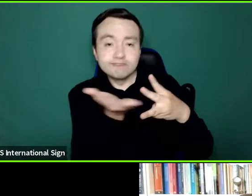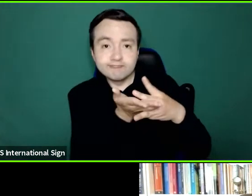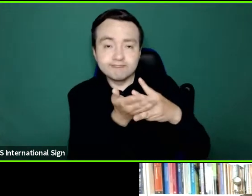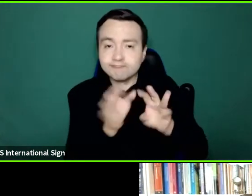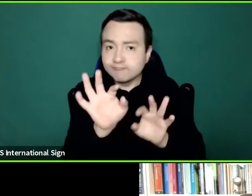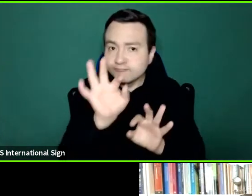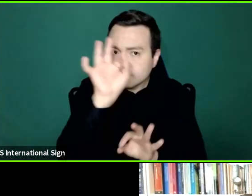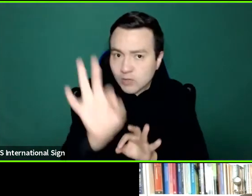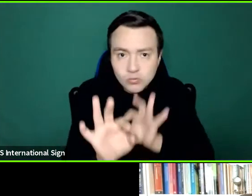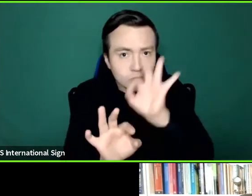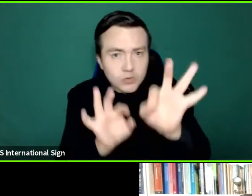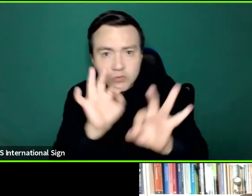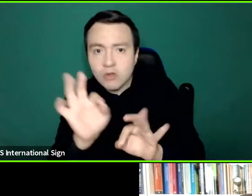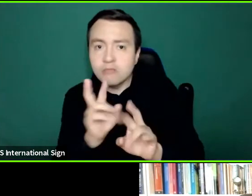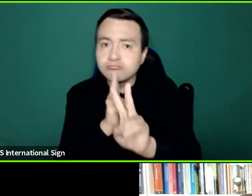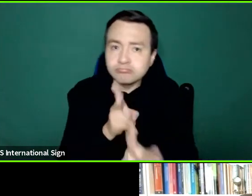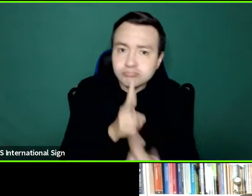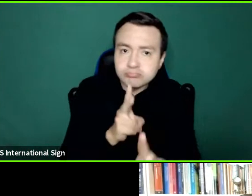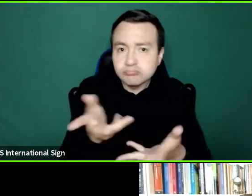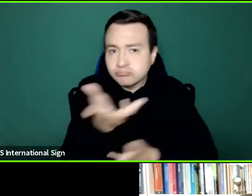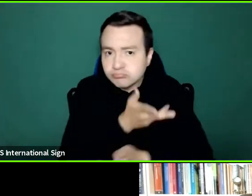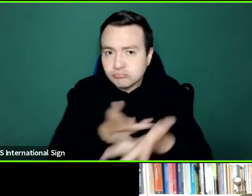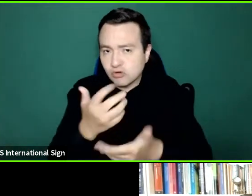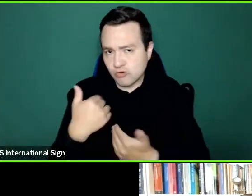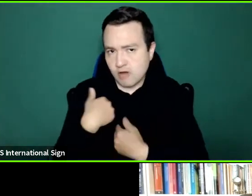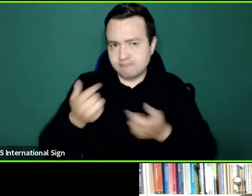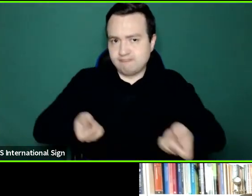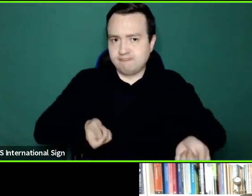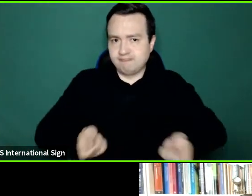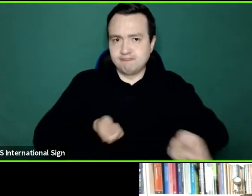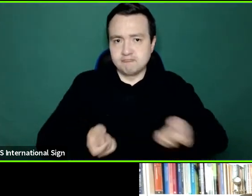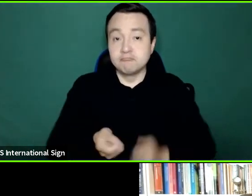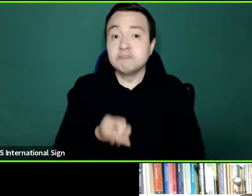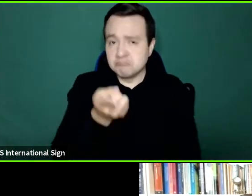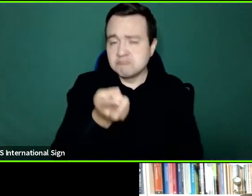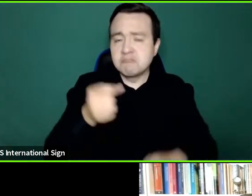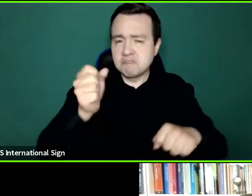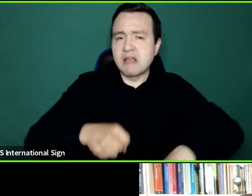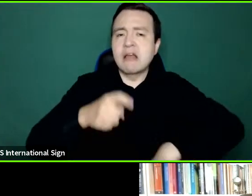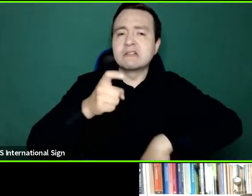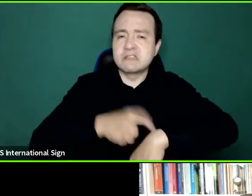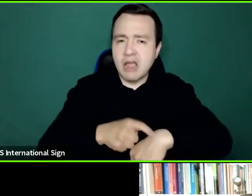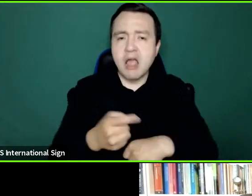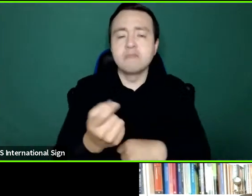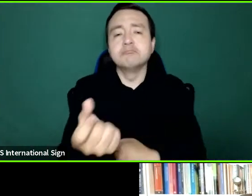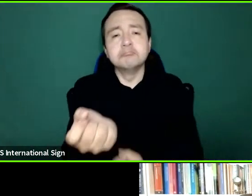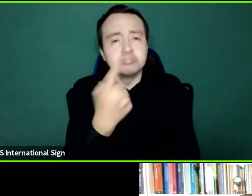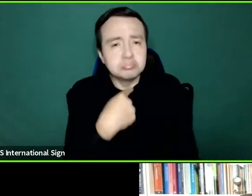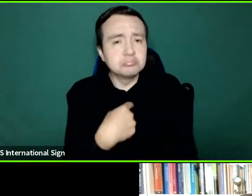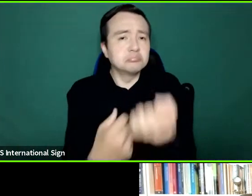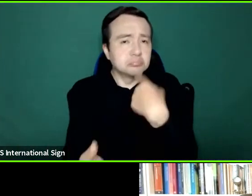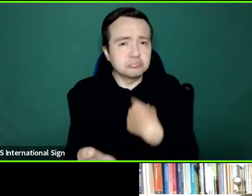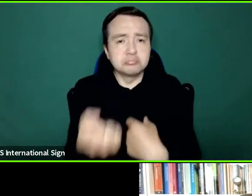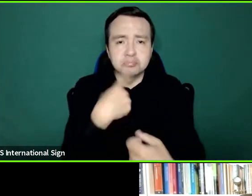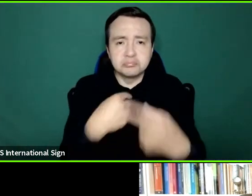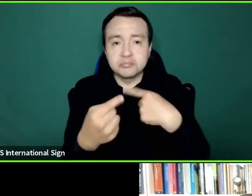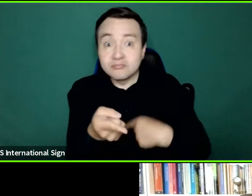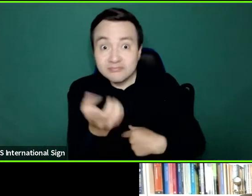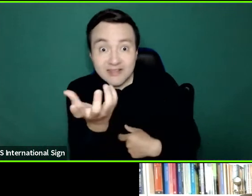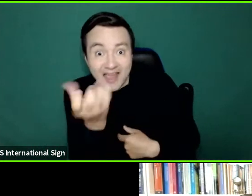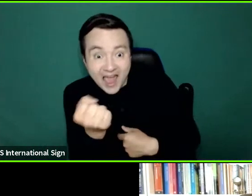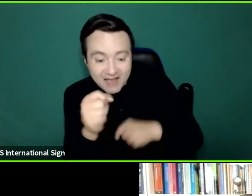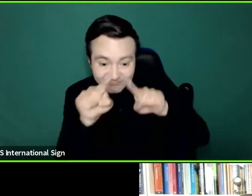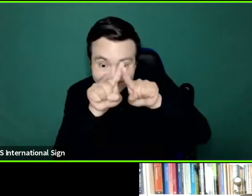Please note that during this time, you can submit your questions at any point via the chat. And at the end of the webinar, we'll receive some